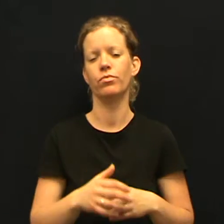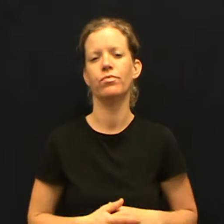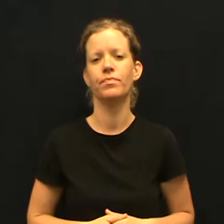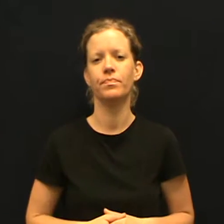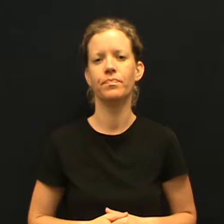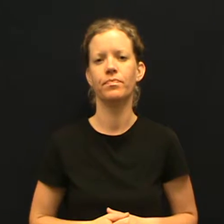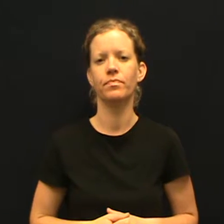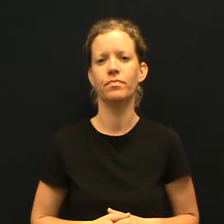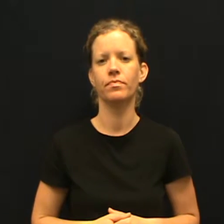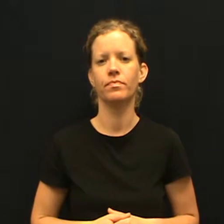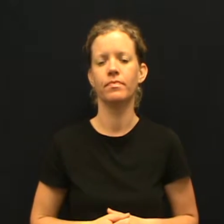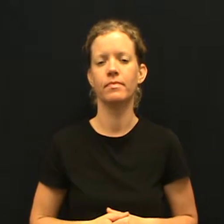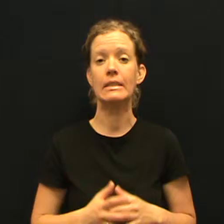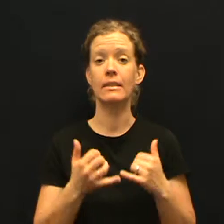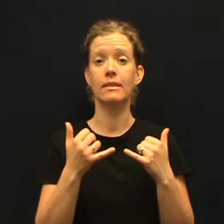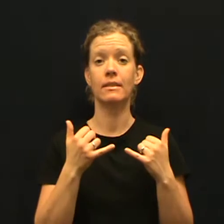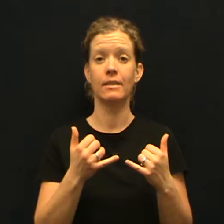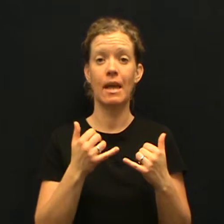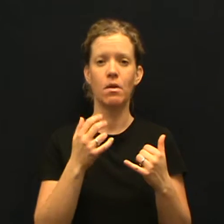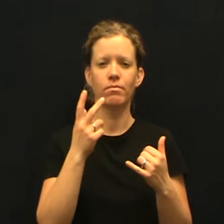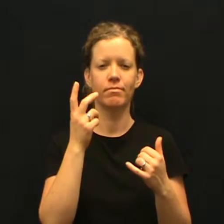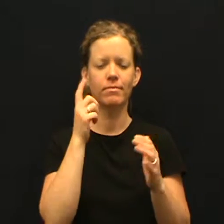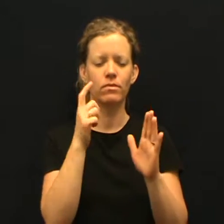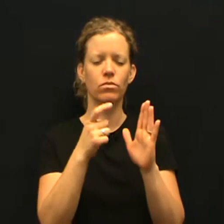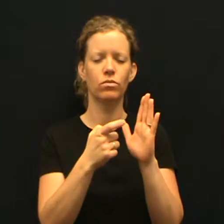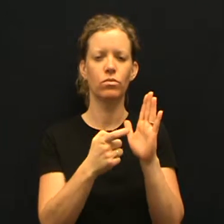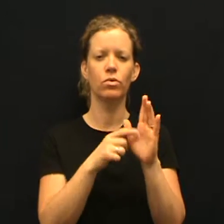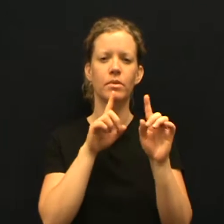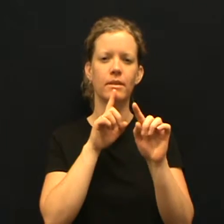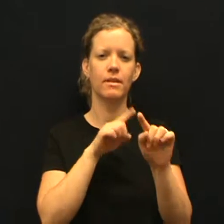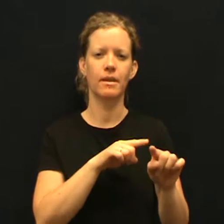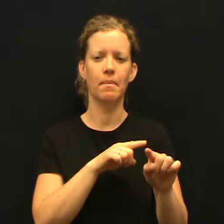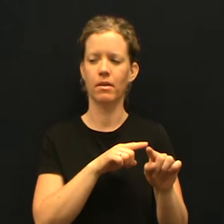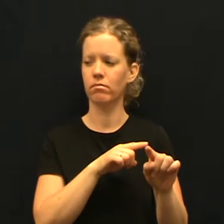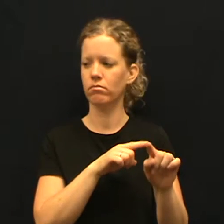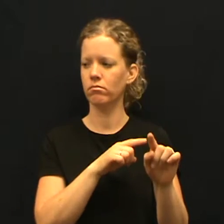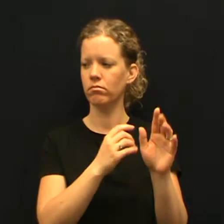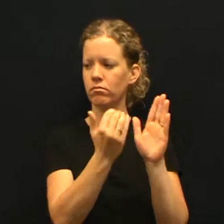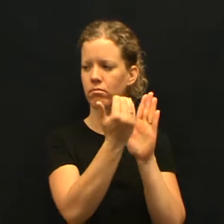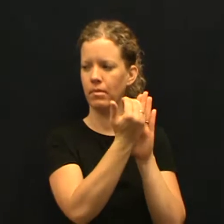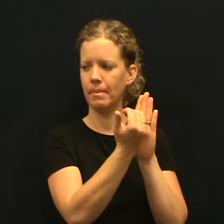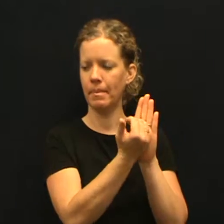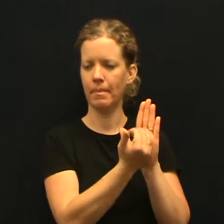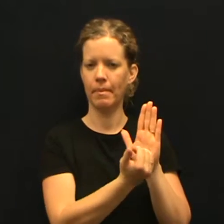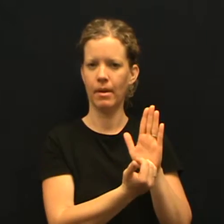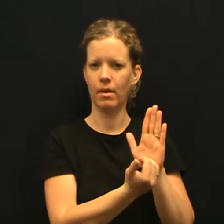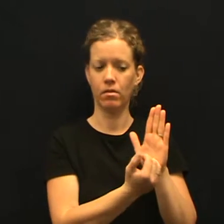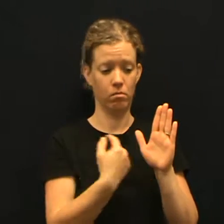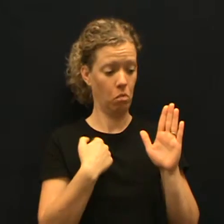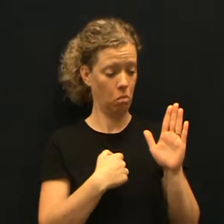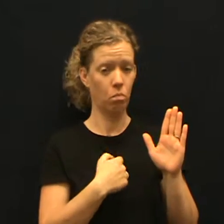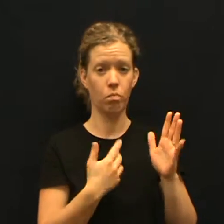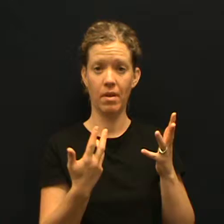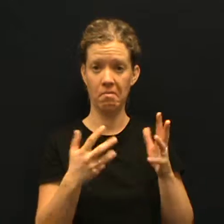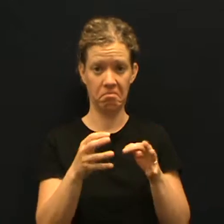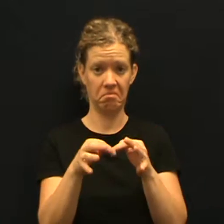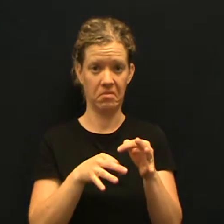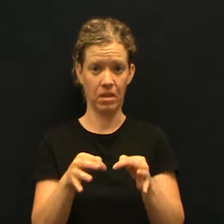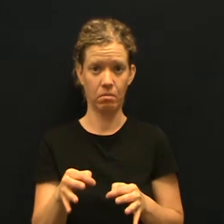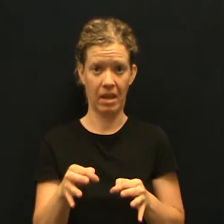So now let's take a look at the statement and see that we have indeed explained the difference in cash from the beginning of the